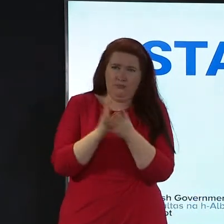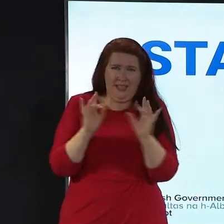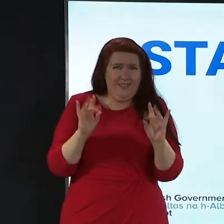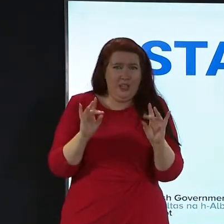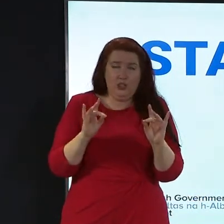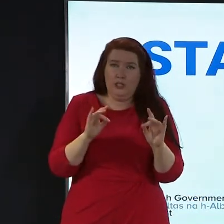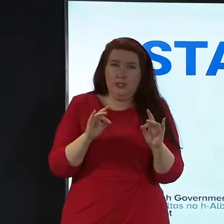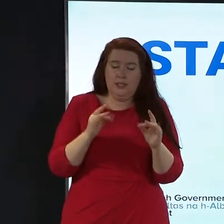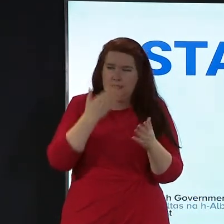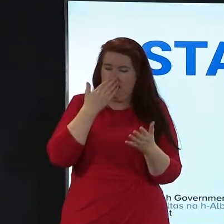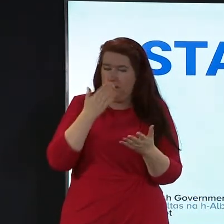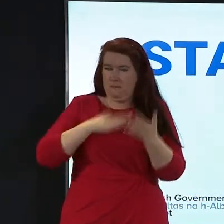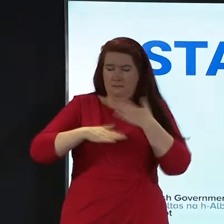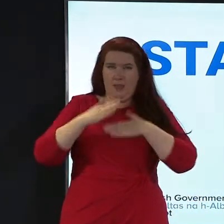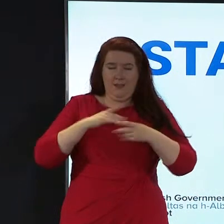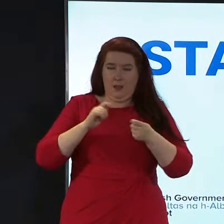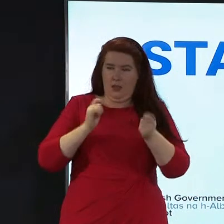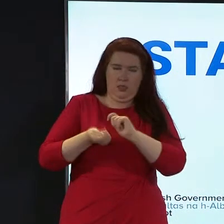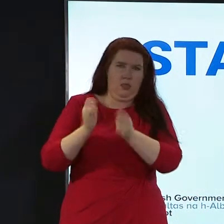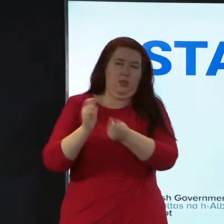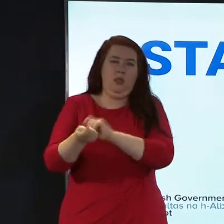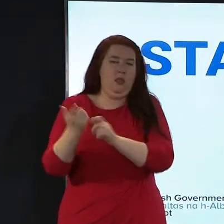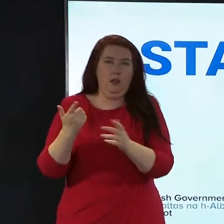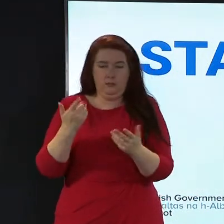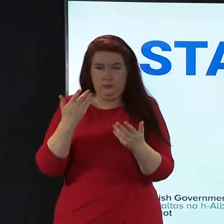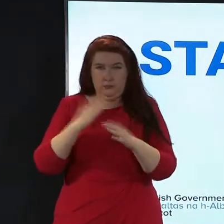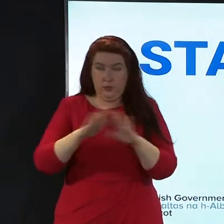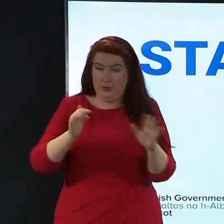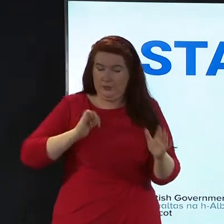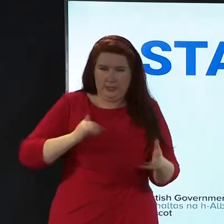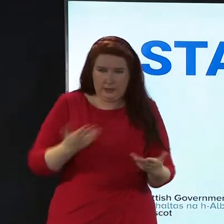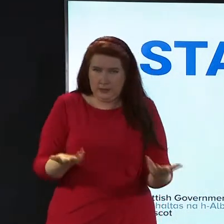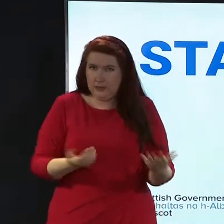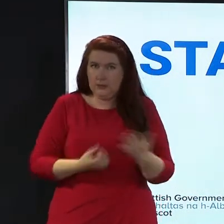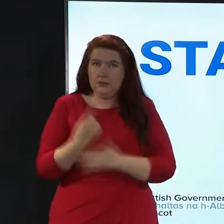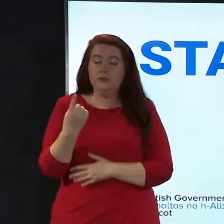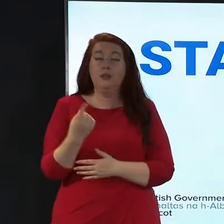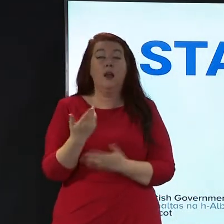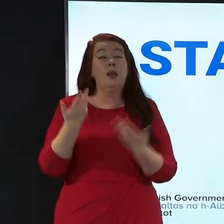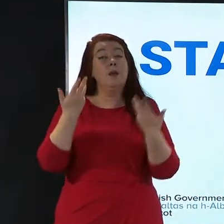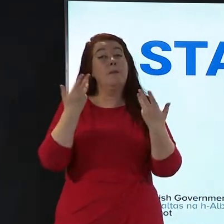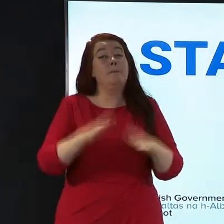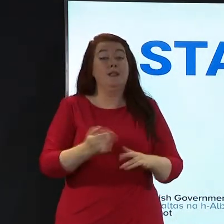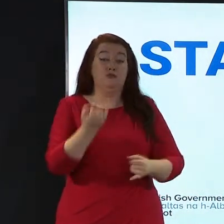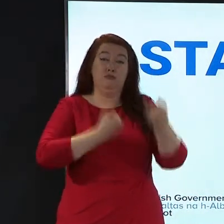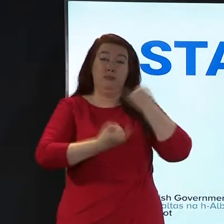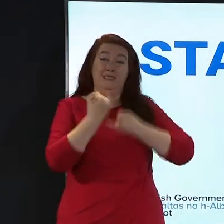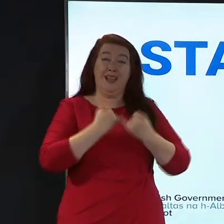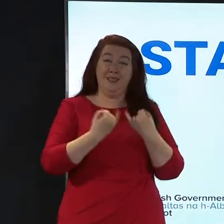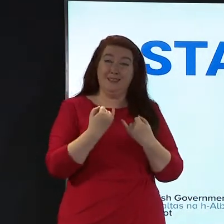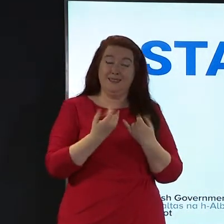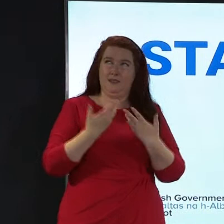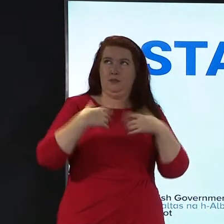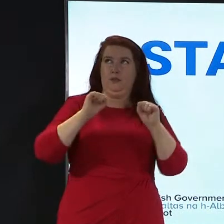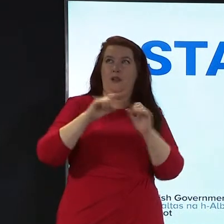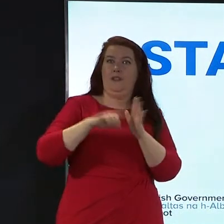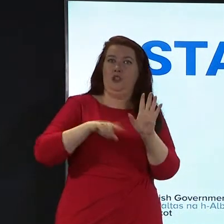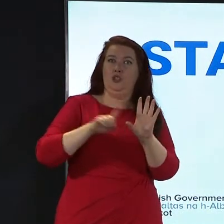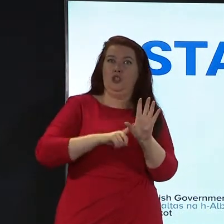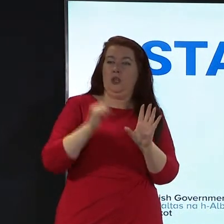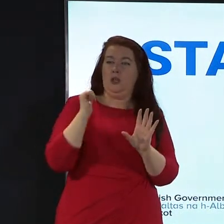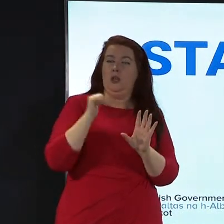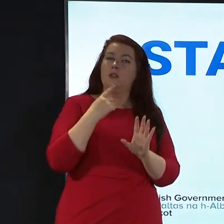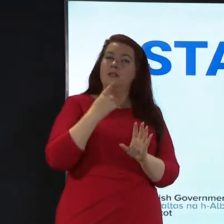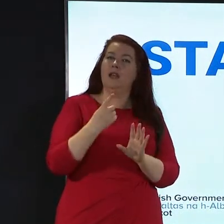behaves in ways that can often be unpredictable. I got criticised for not, back at the start of this year, declaring